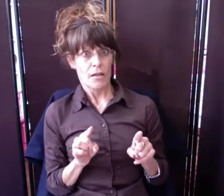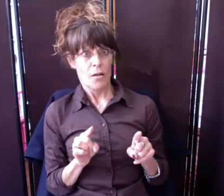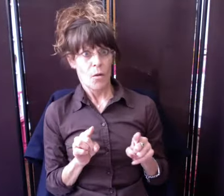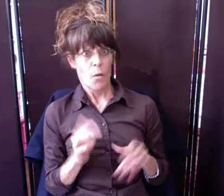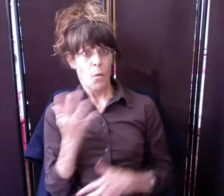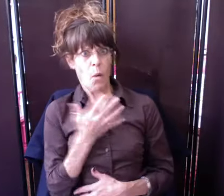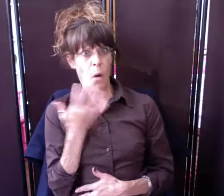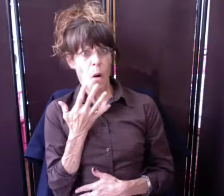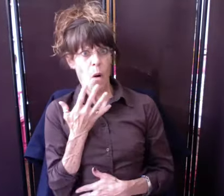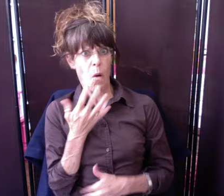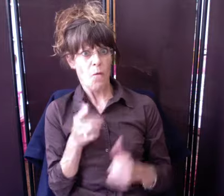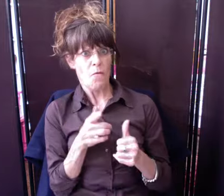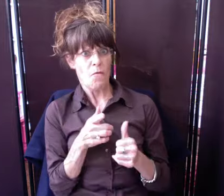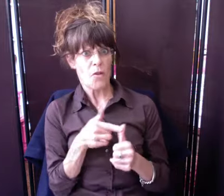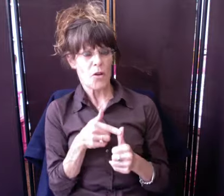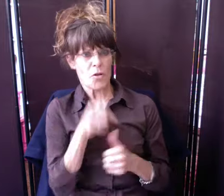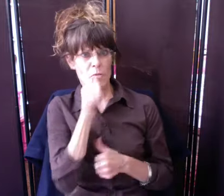make me an alcoholic either, by the way.